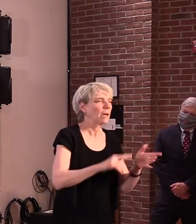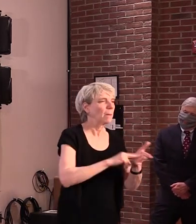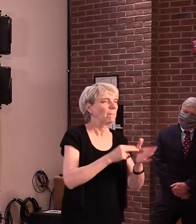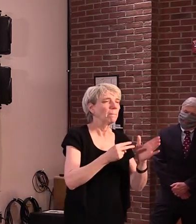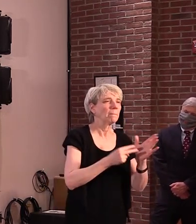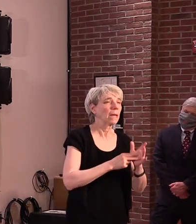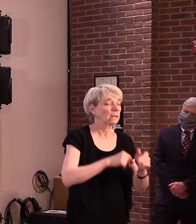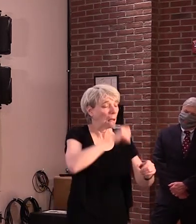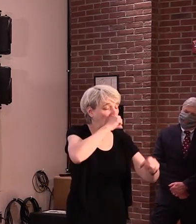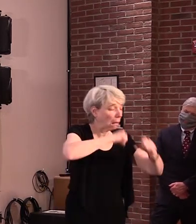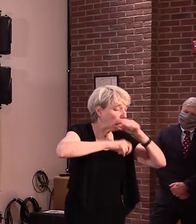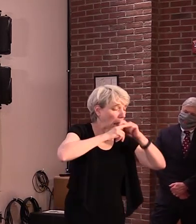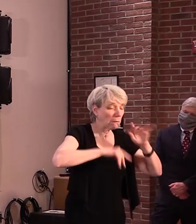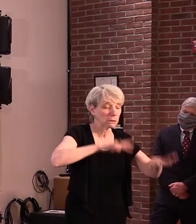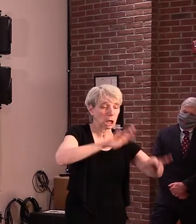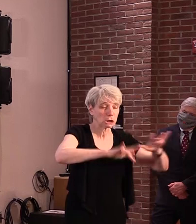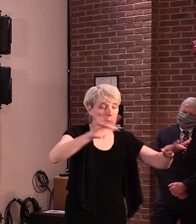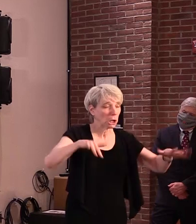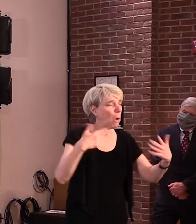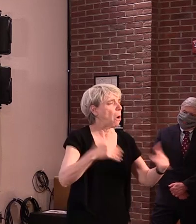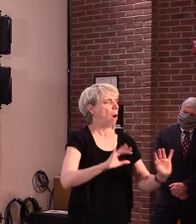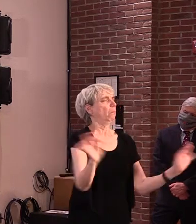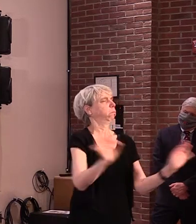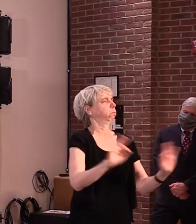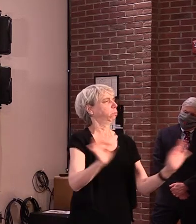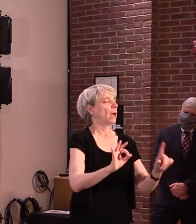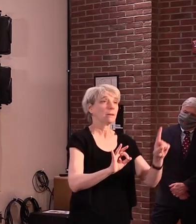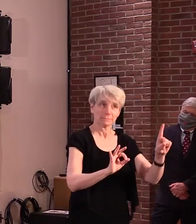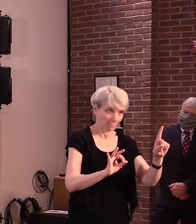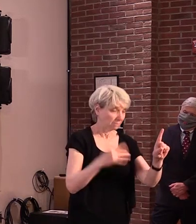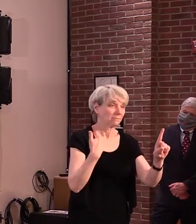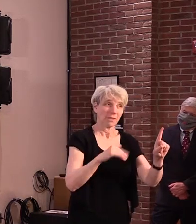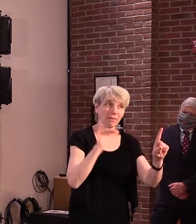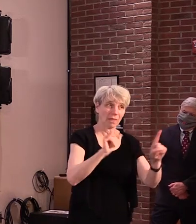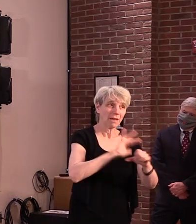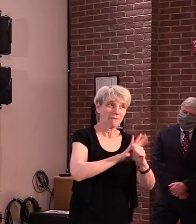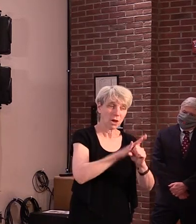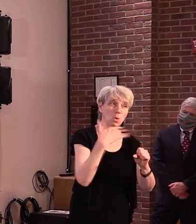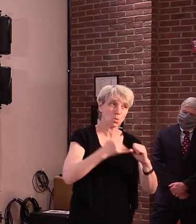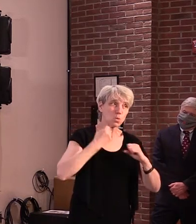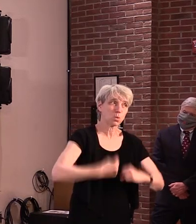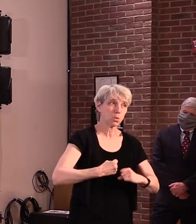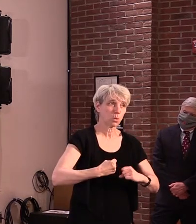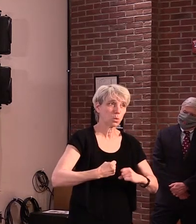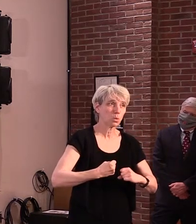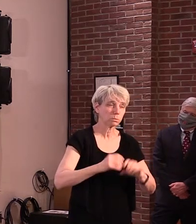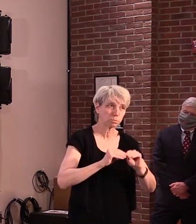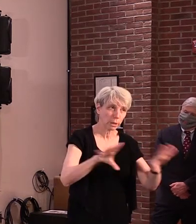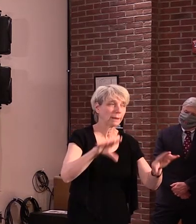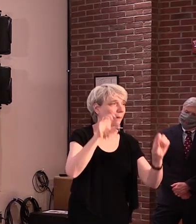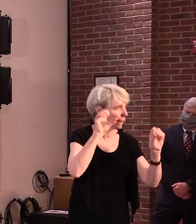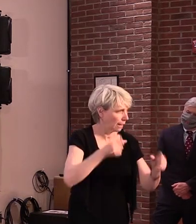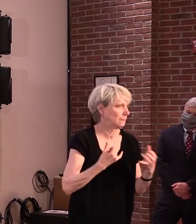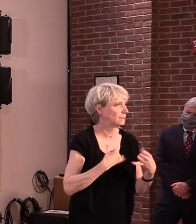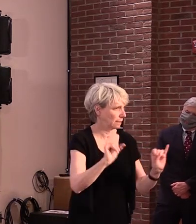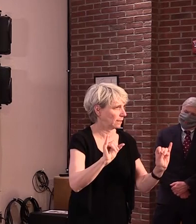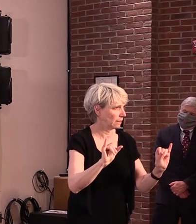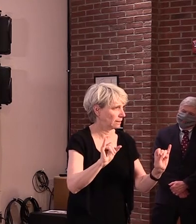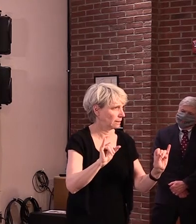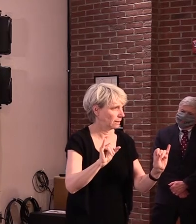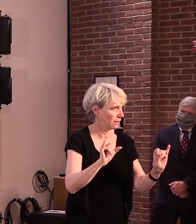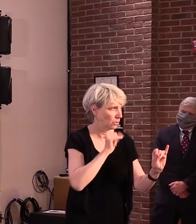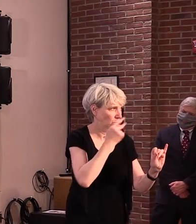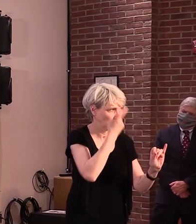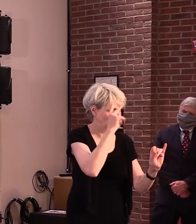contagious a virus as we thought it was, because it truly is. We do know that the total number of cases that